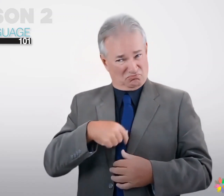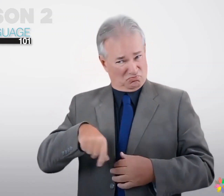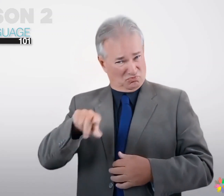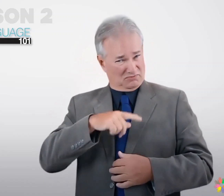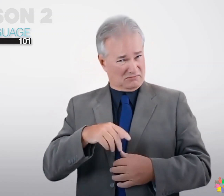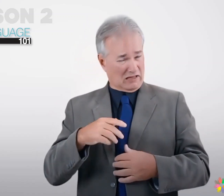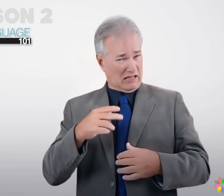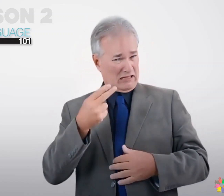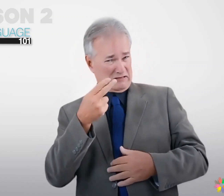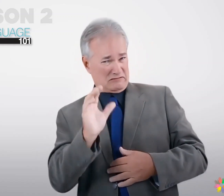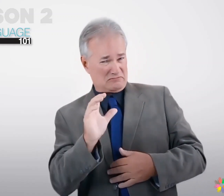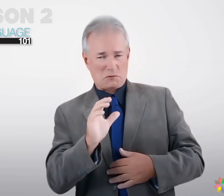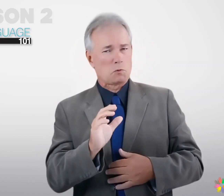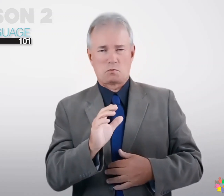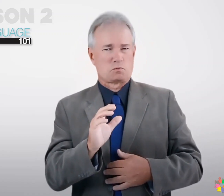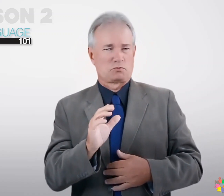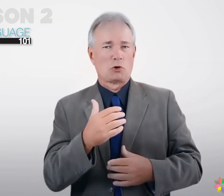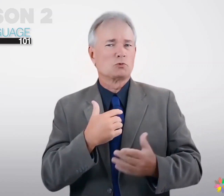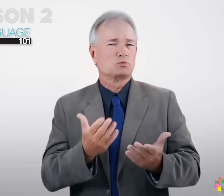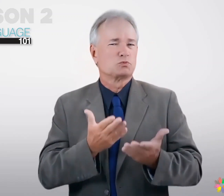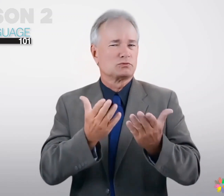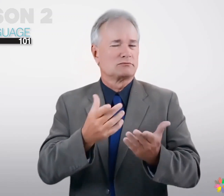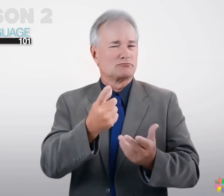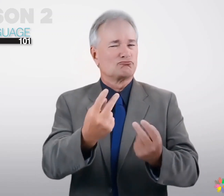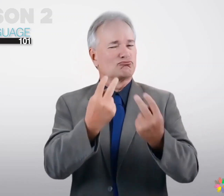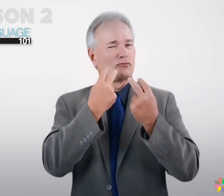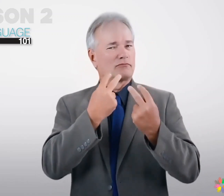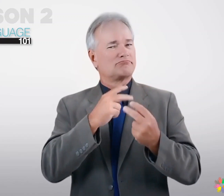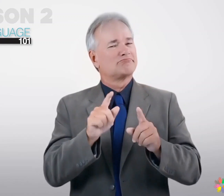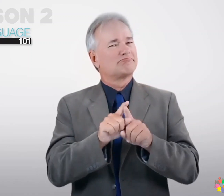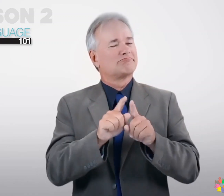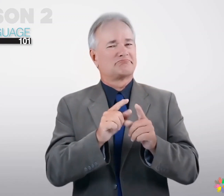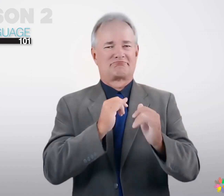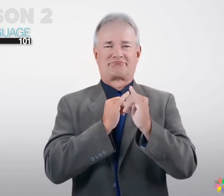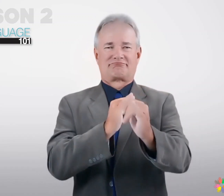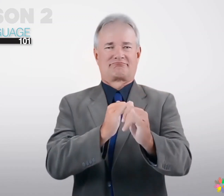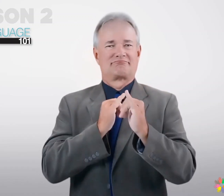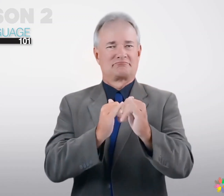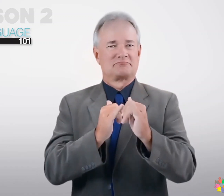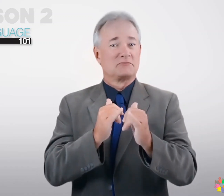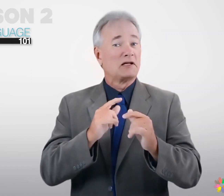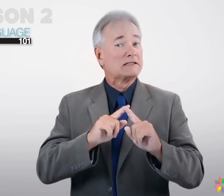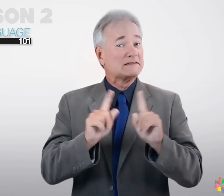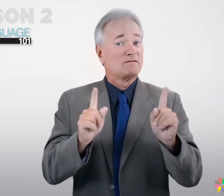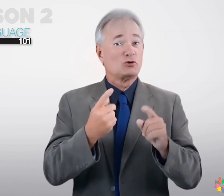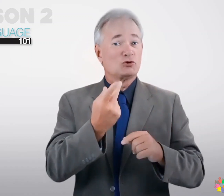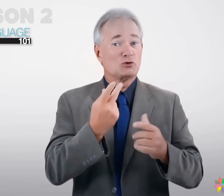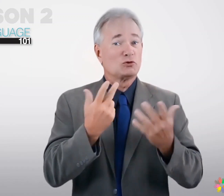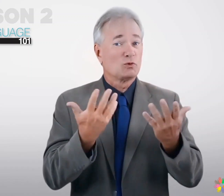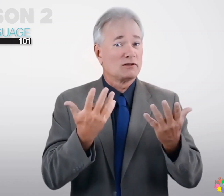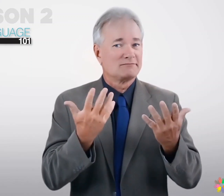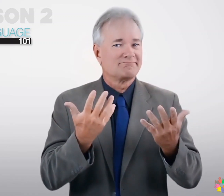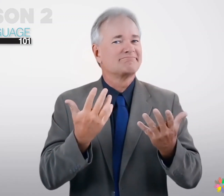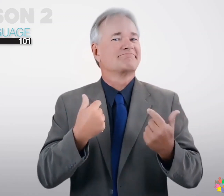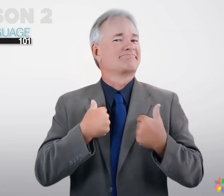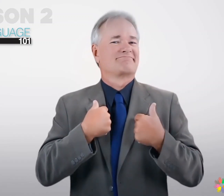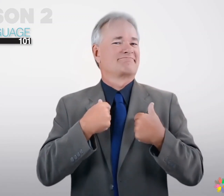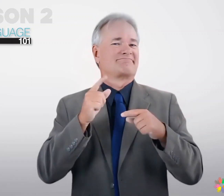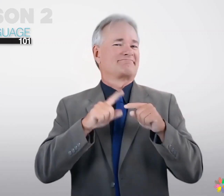want through the use of other communications. But I would say, remember, we're not handicapped. We're just